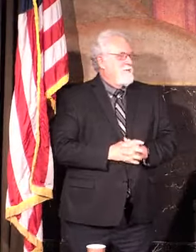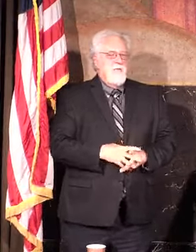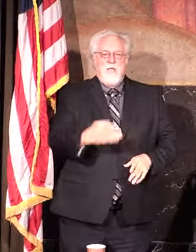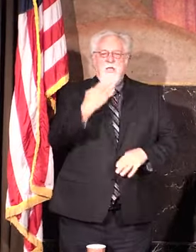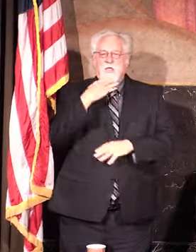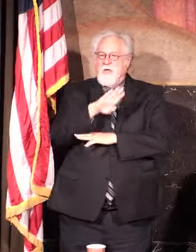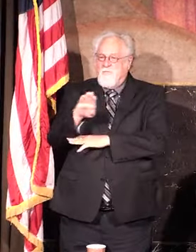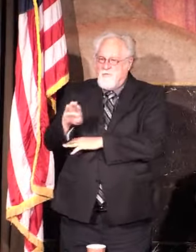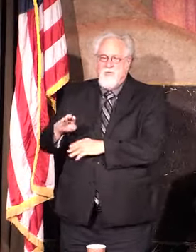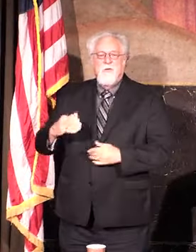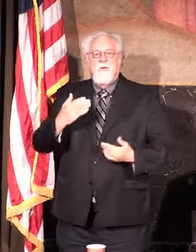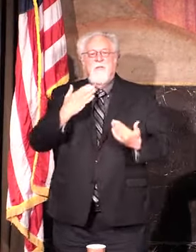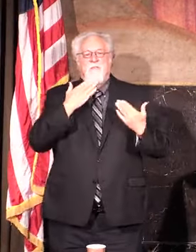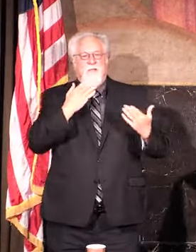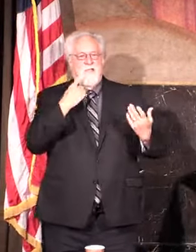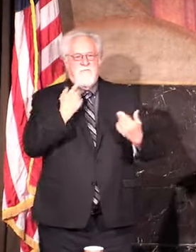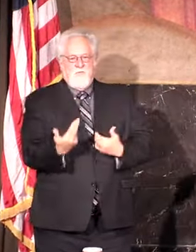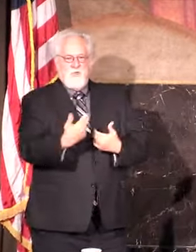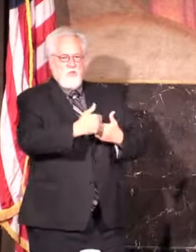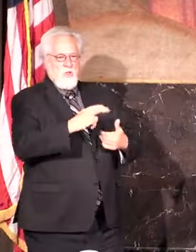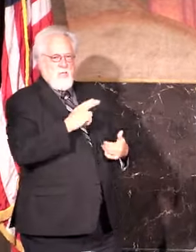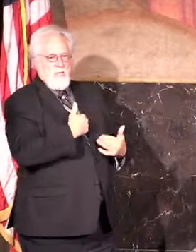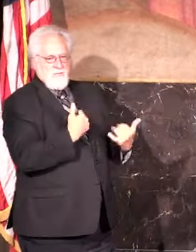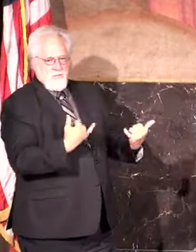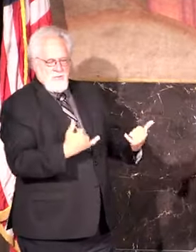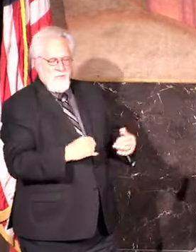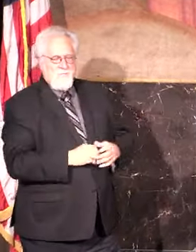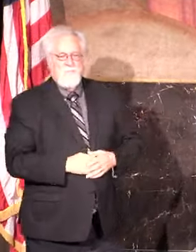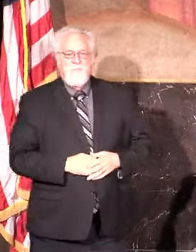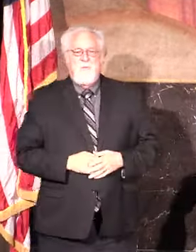Good afternoon, everybody, and thank you for joining us again today.